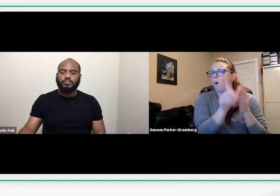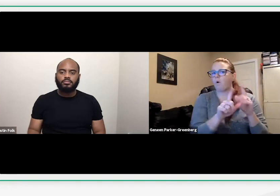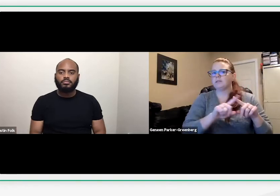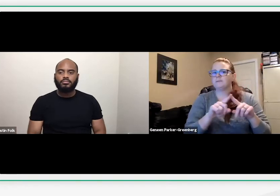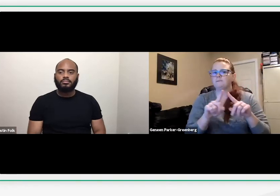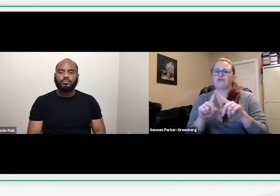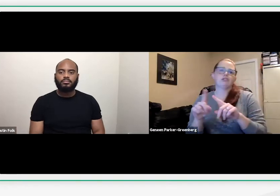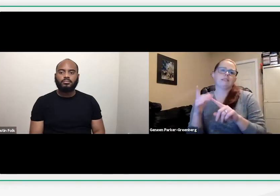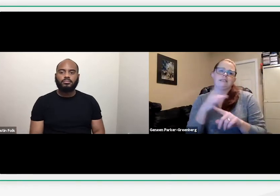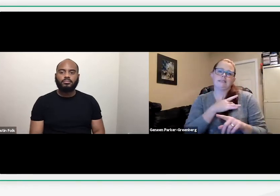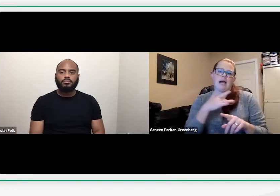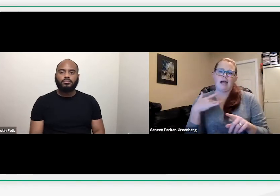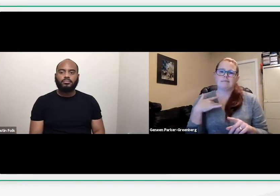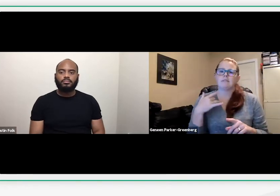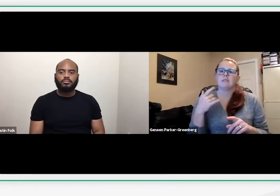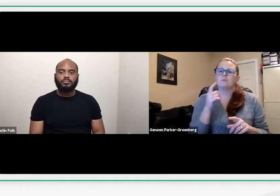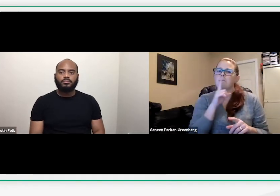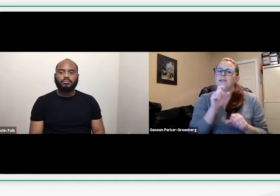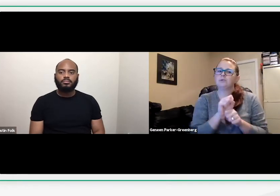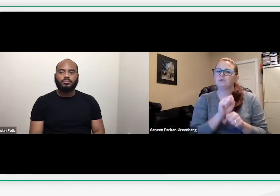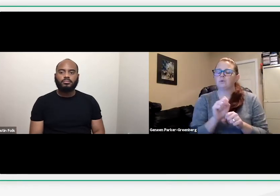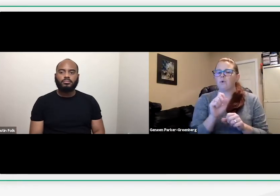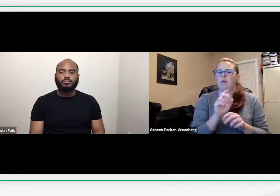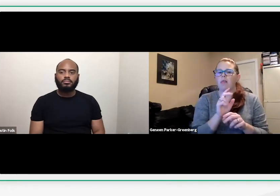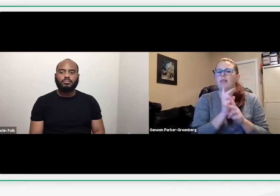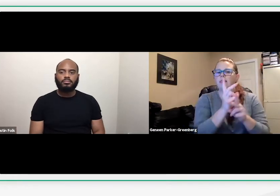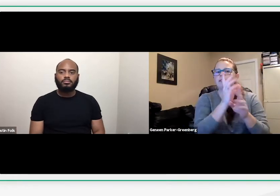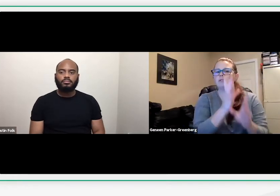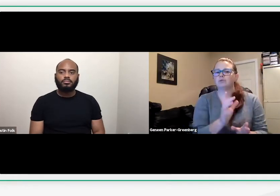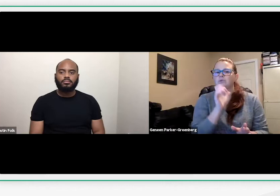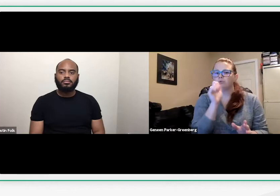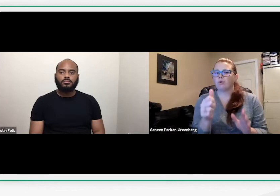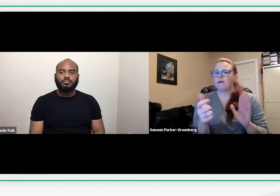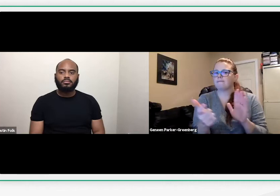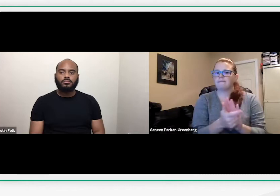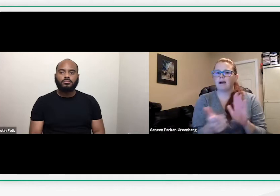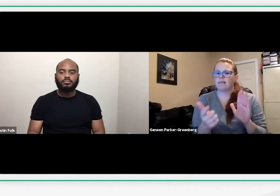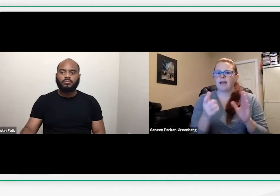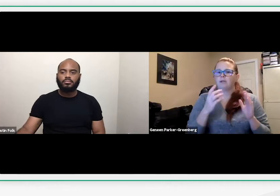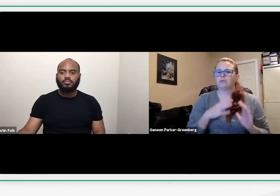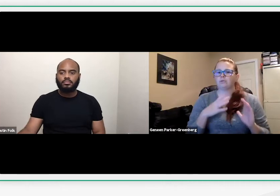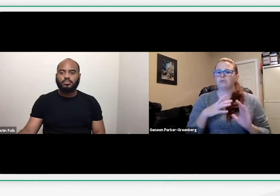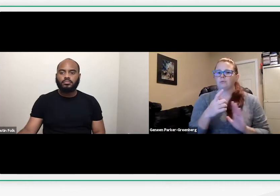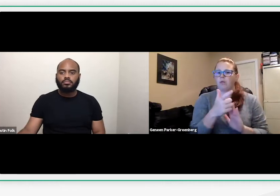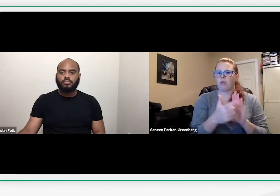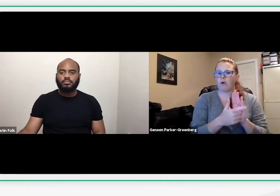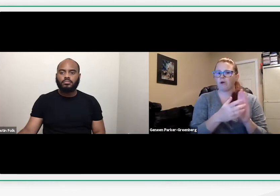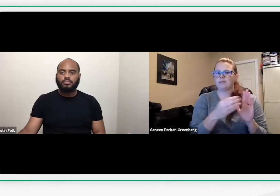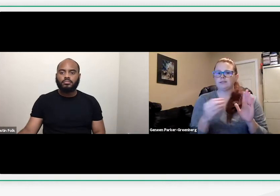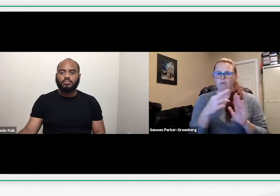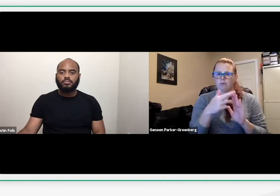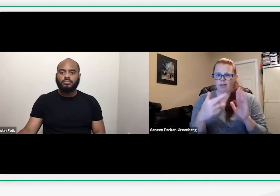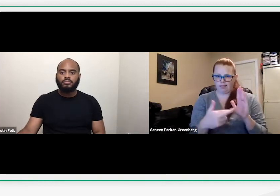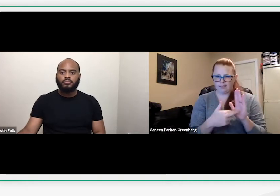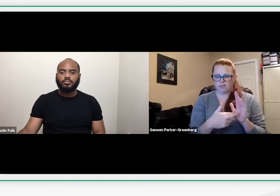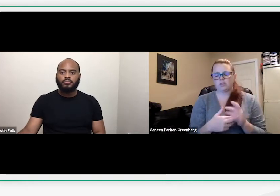and we oversee many different types of loans to make sure that lenders